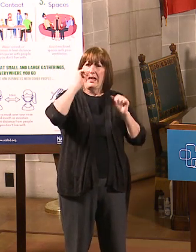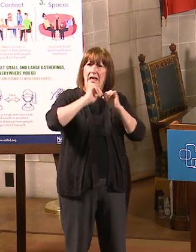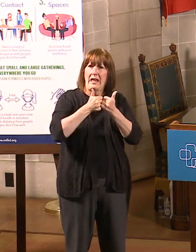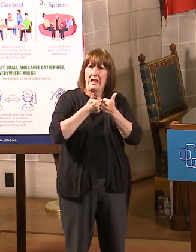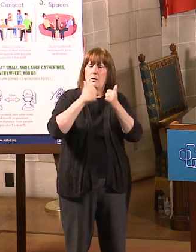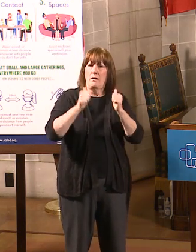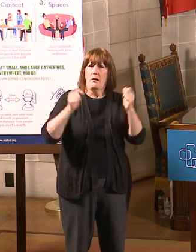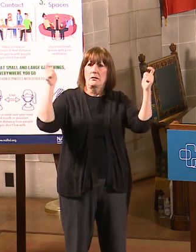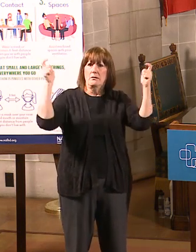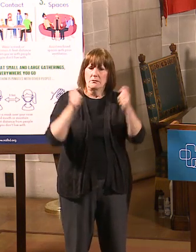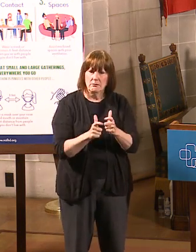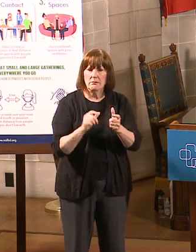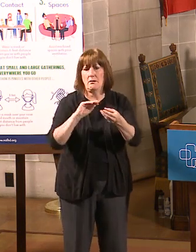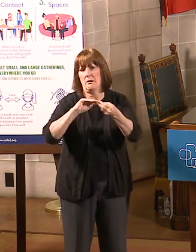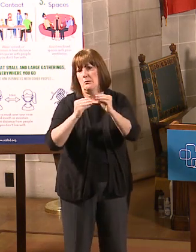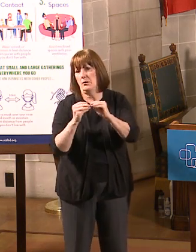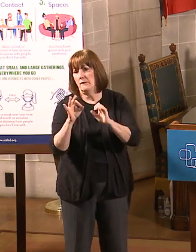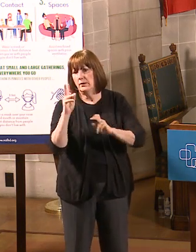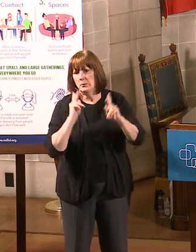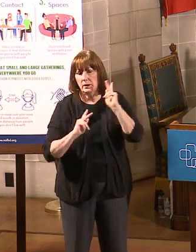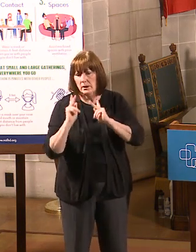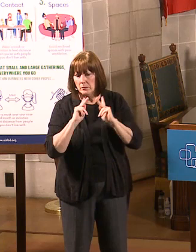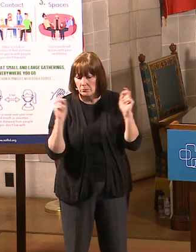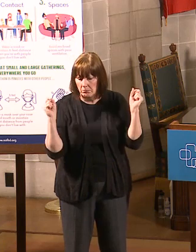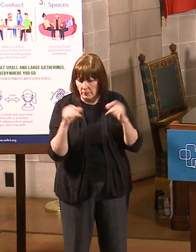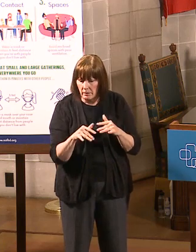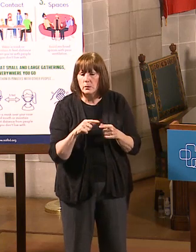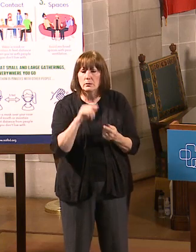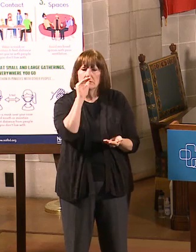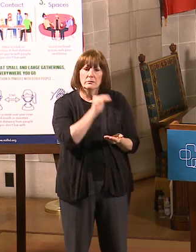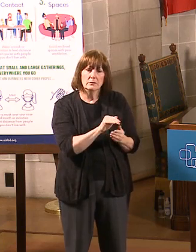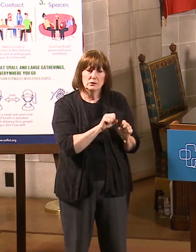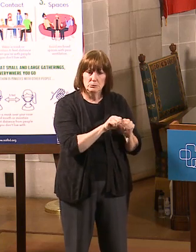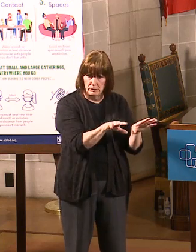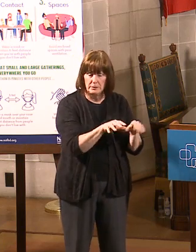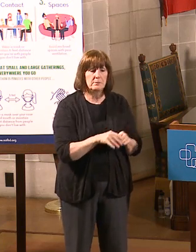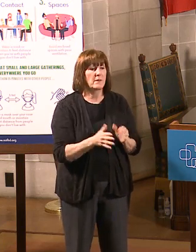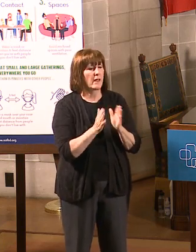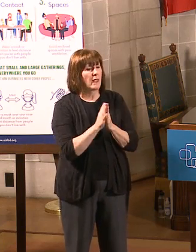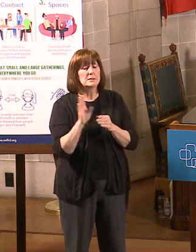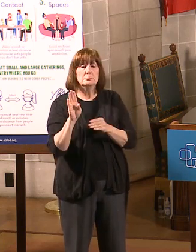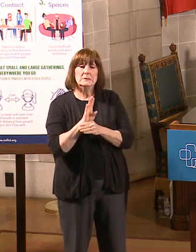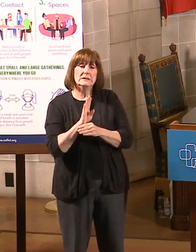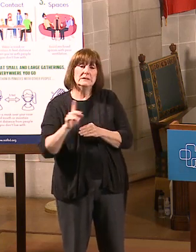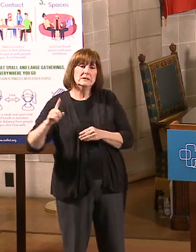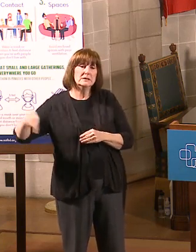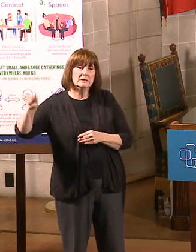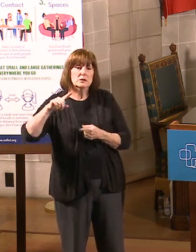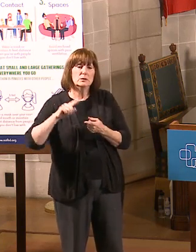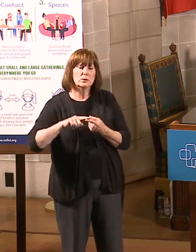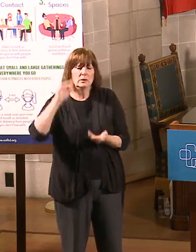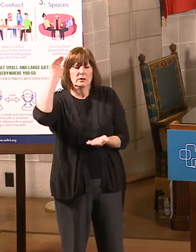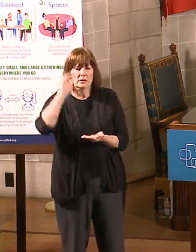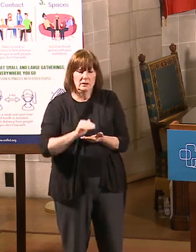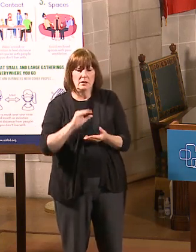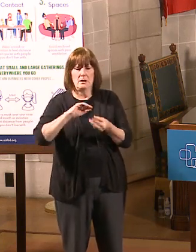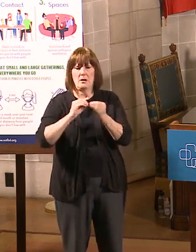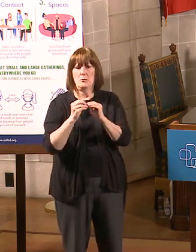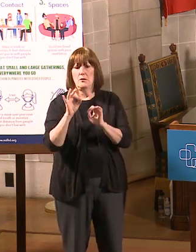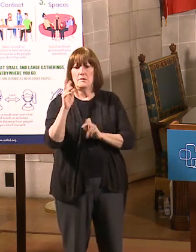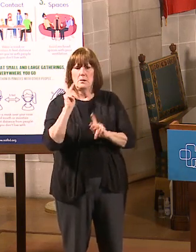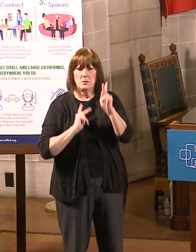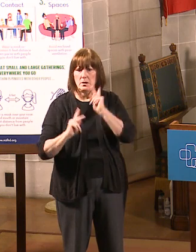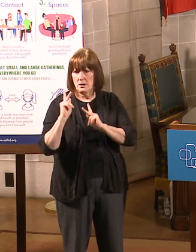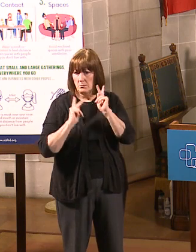those to make sure that we're slowing the spread of the virus. We've also asked businesses to look how they can de-densify their workplace to have